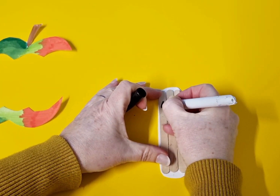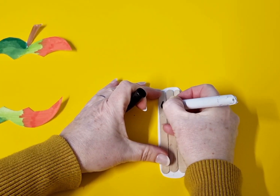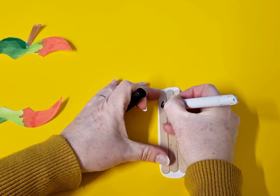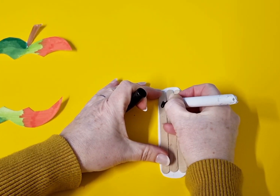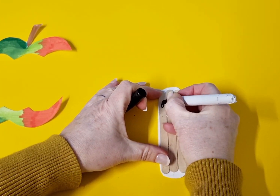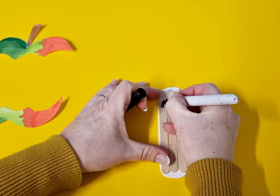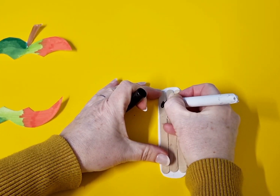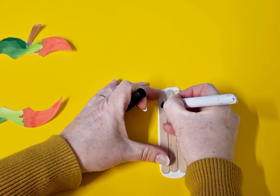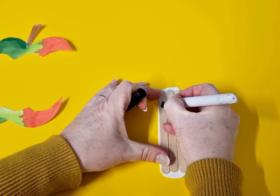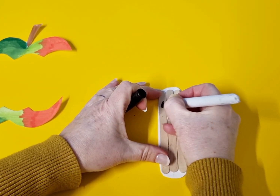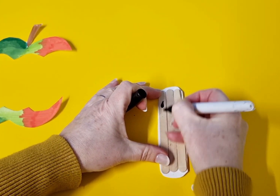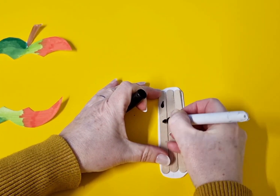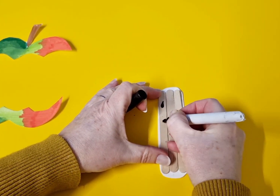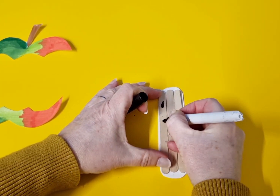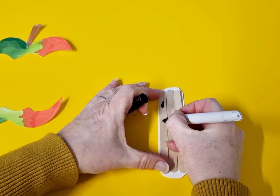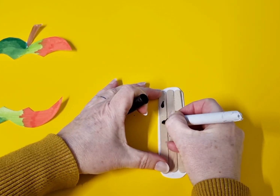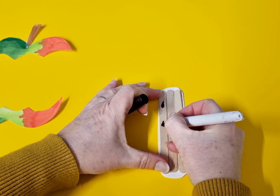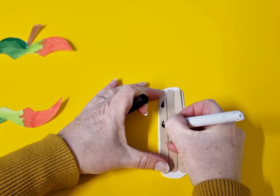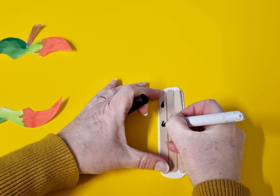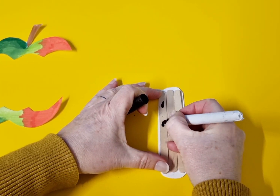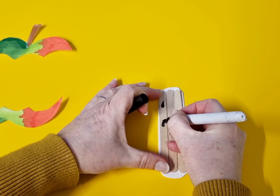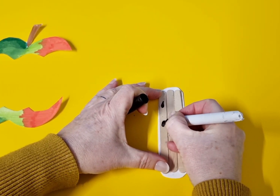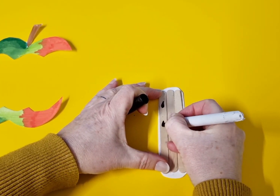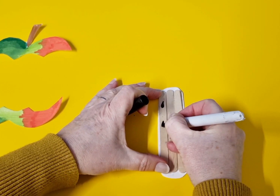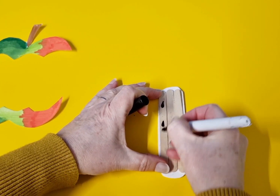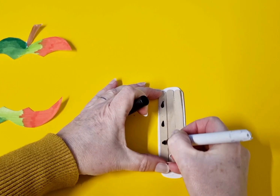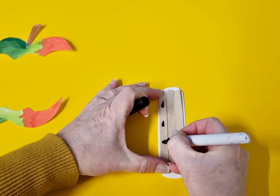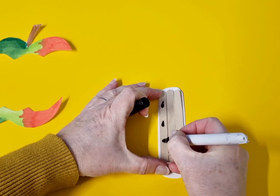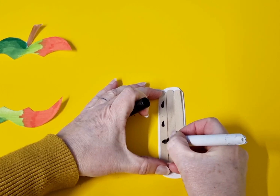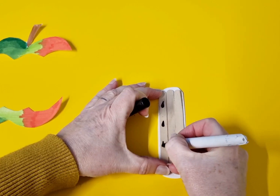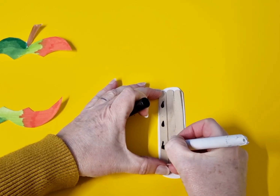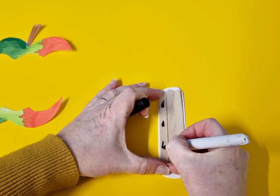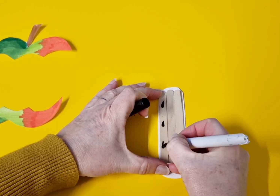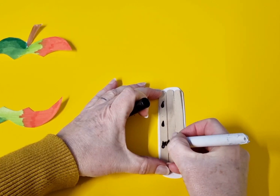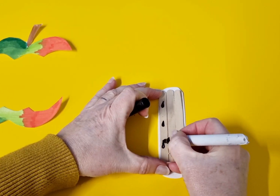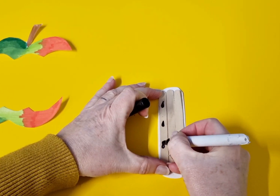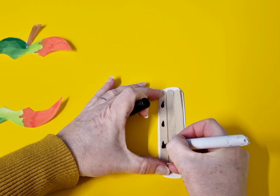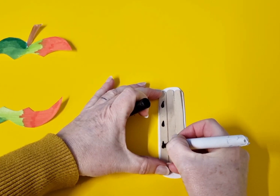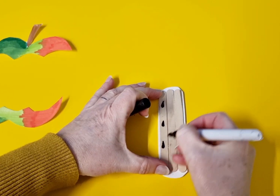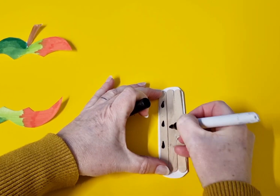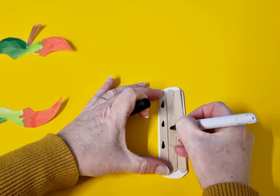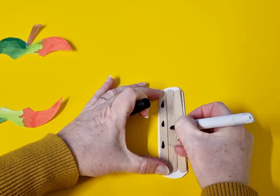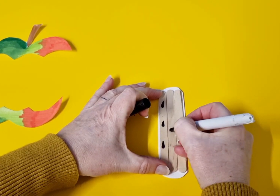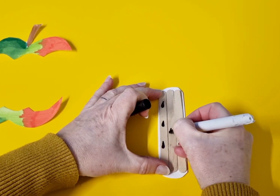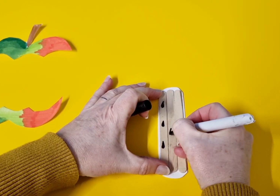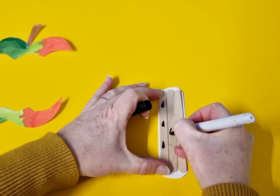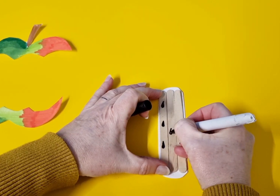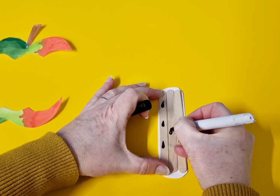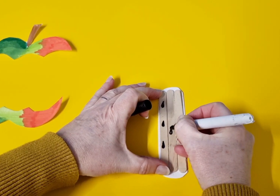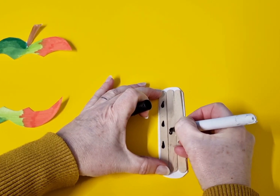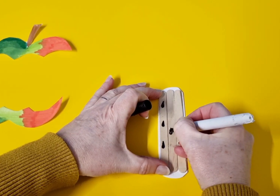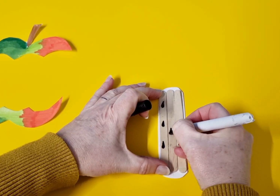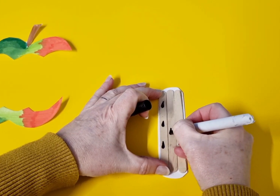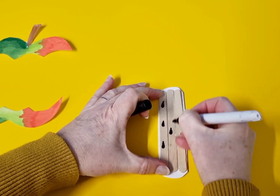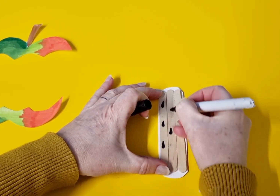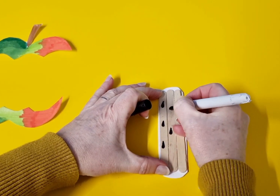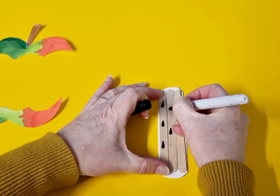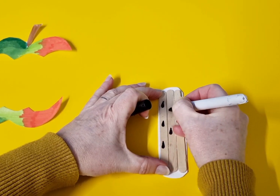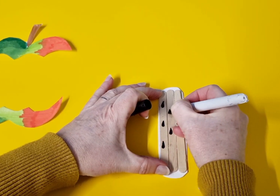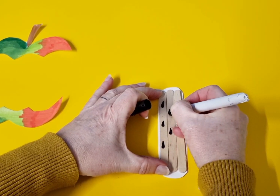and draw some seeds like this, just to remind us of all the seed-bearing